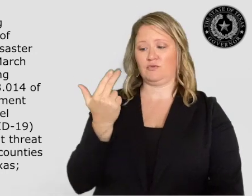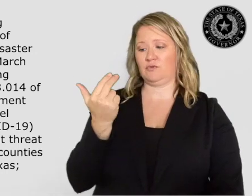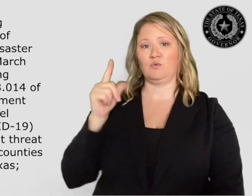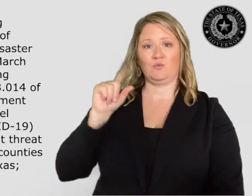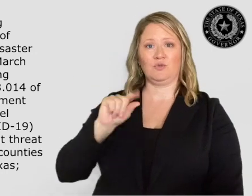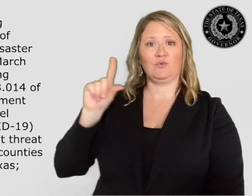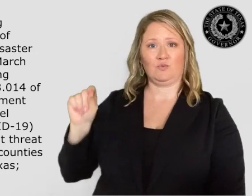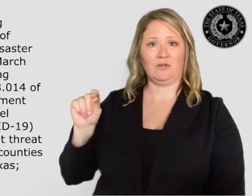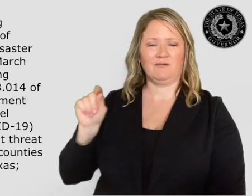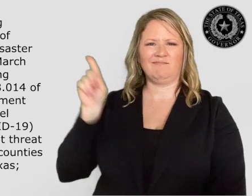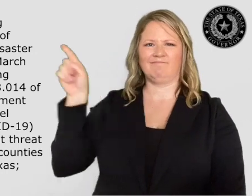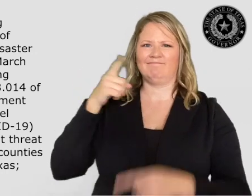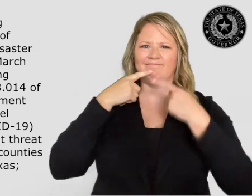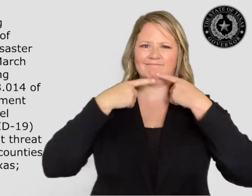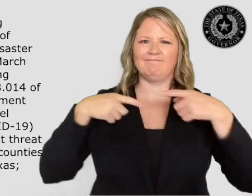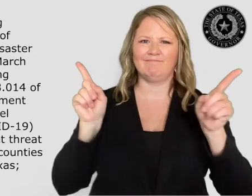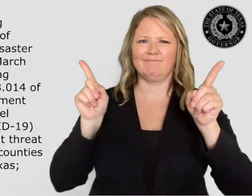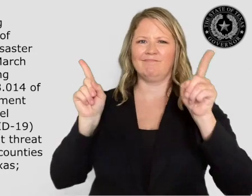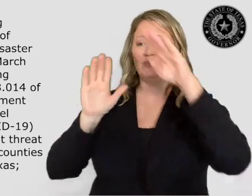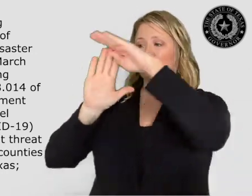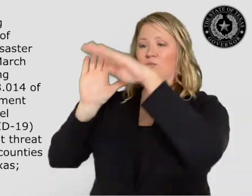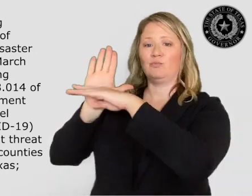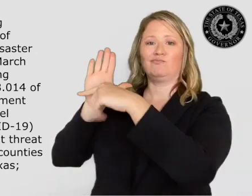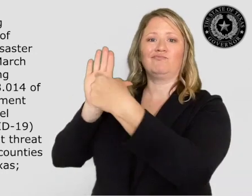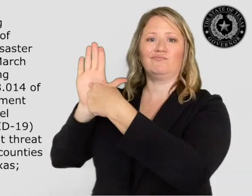2020, certifying under Section